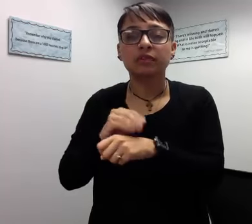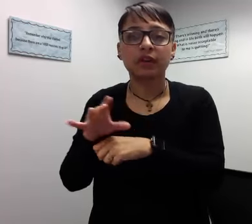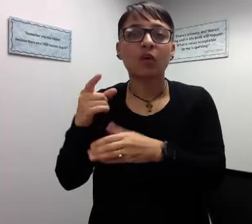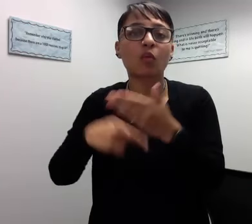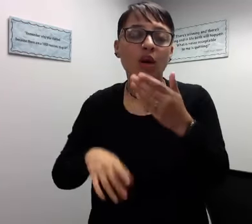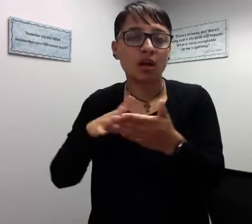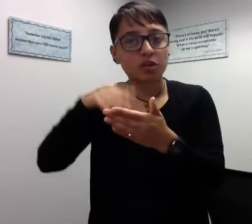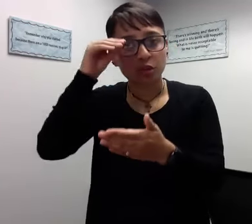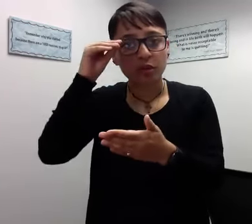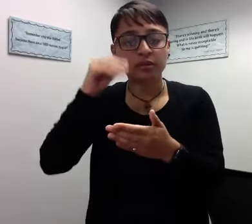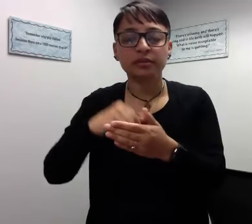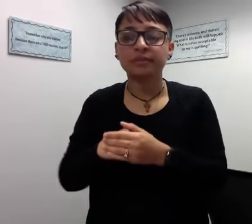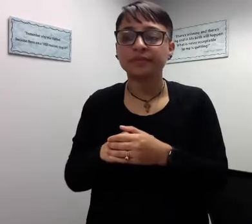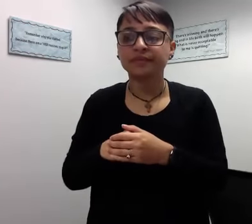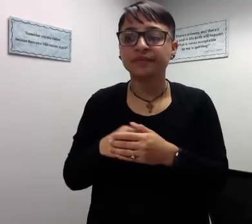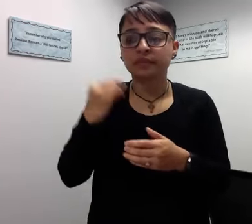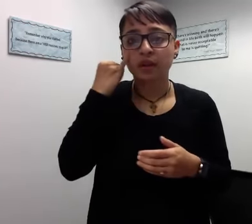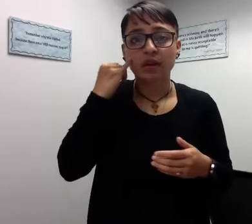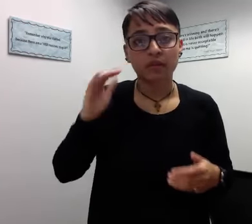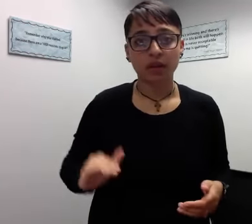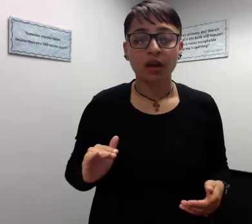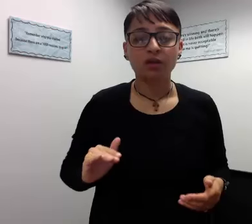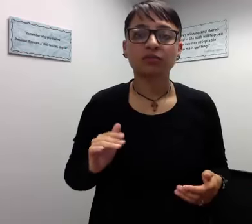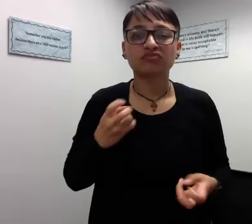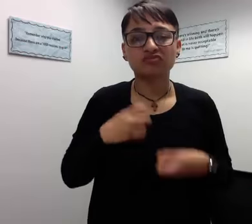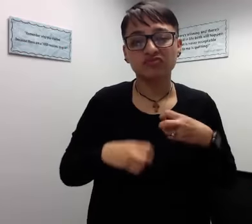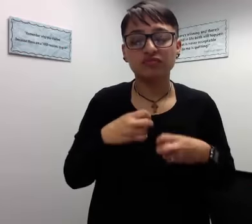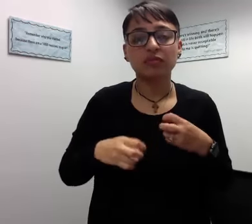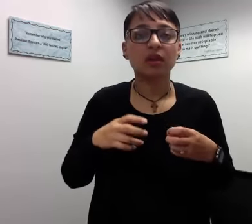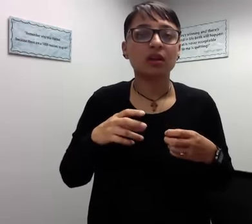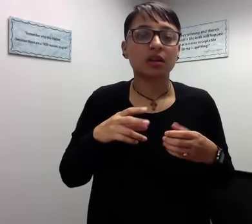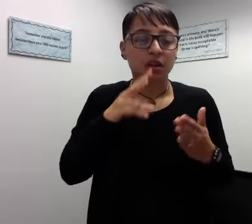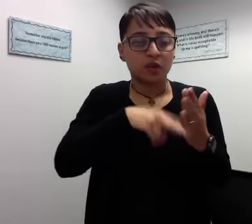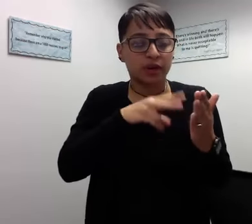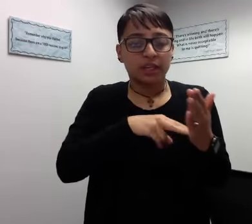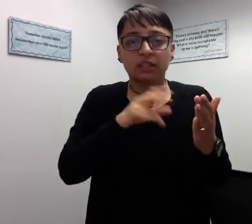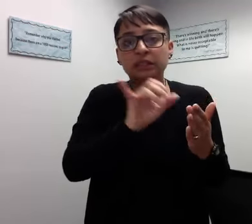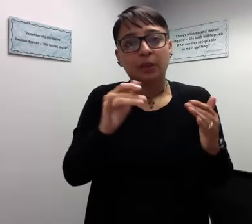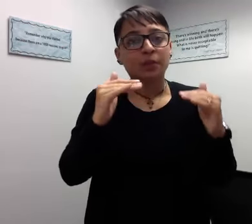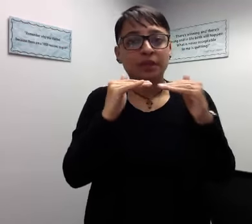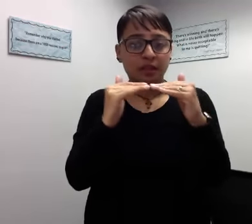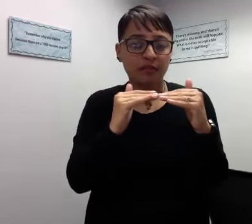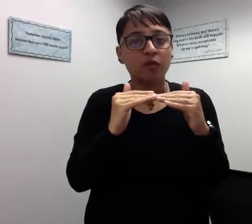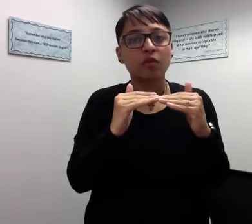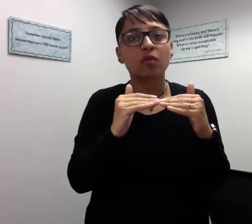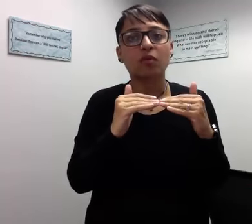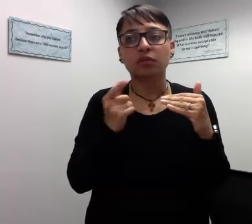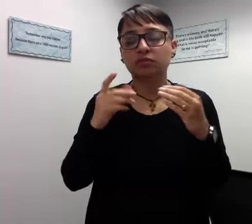on the same grade level as his peers, he can get the same